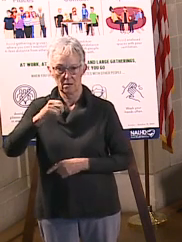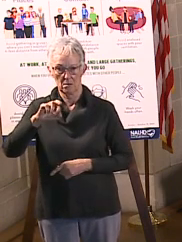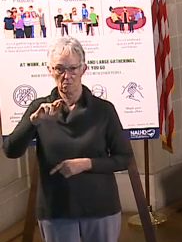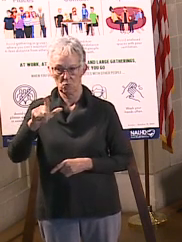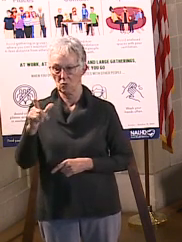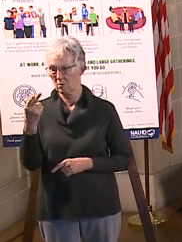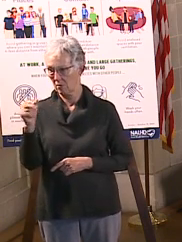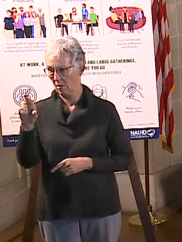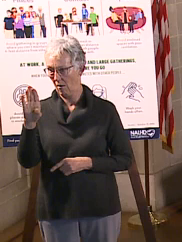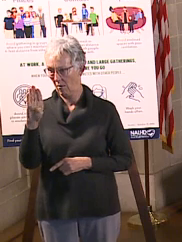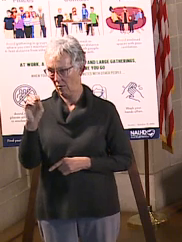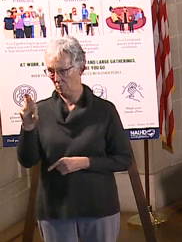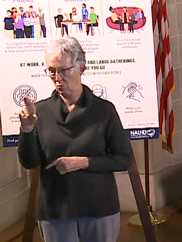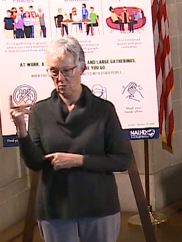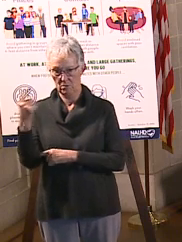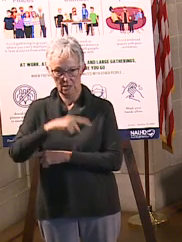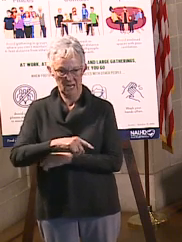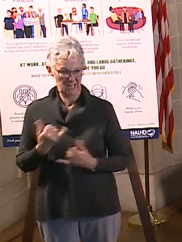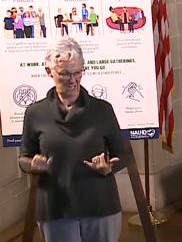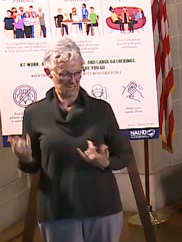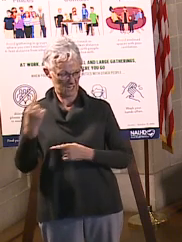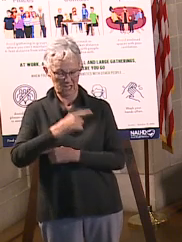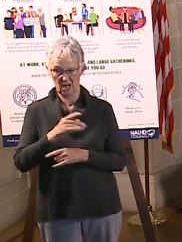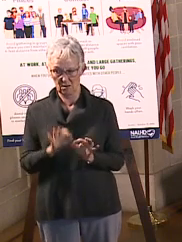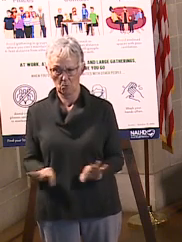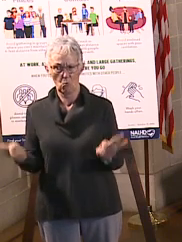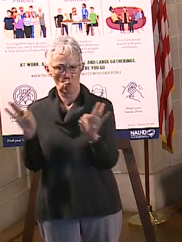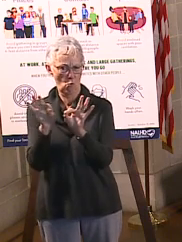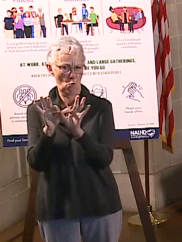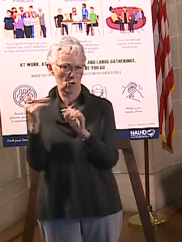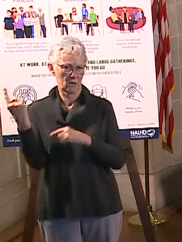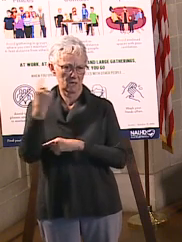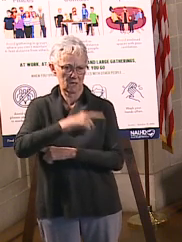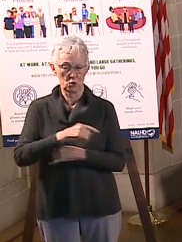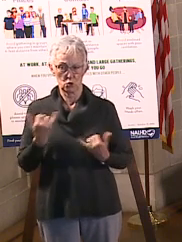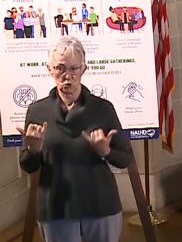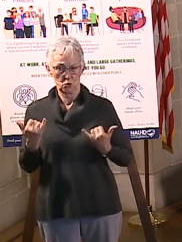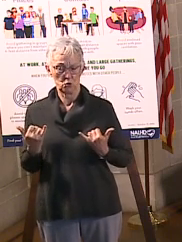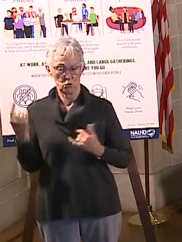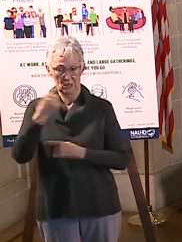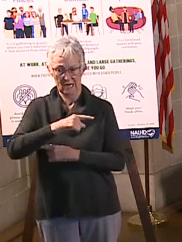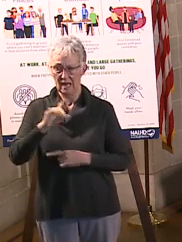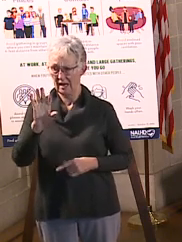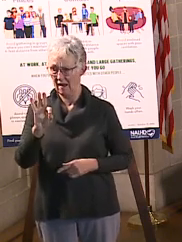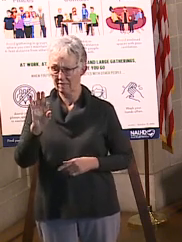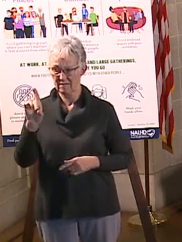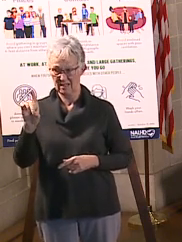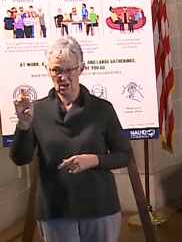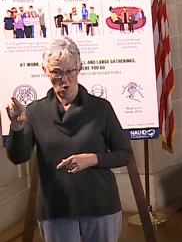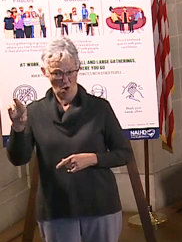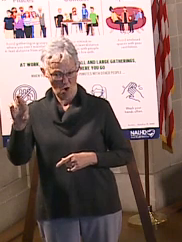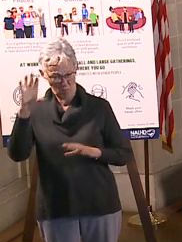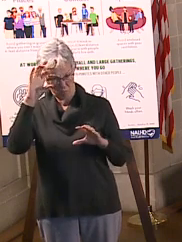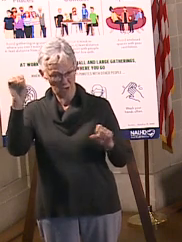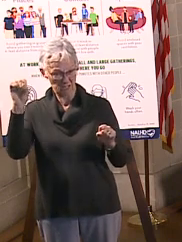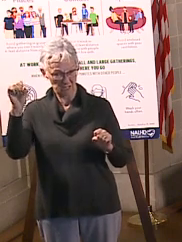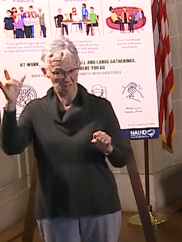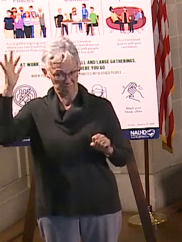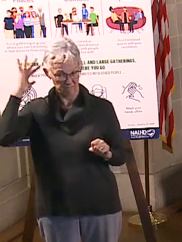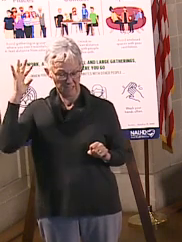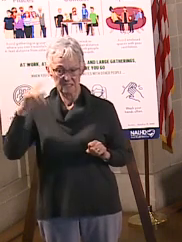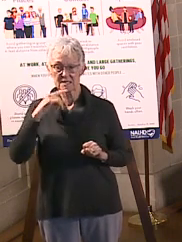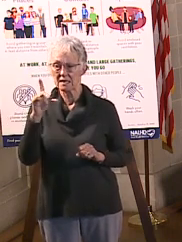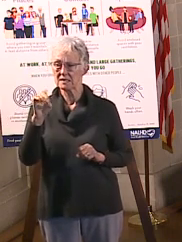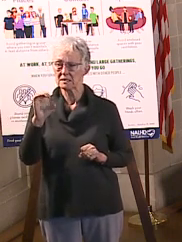is an important day in our nation's history. A day, as Franklin Delano Roosevelt said on December 8th, a day that would